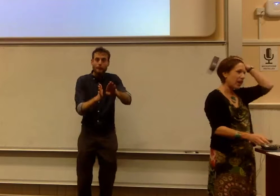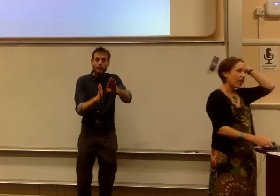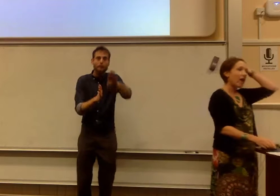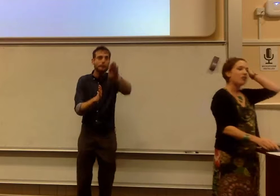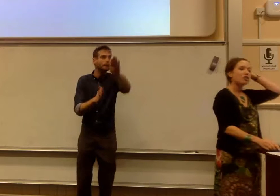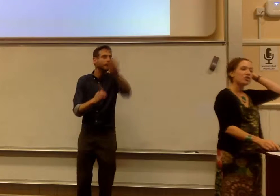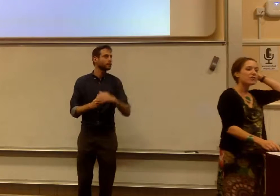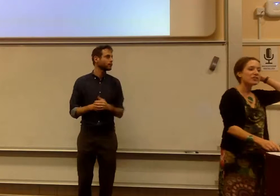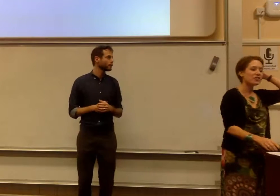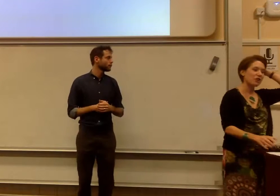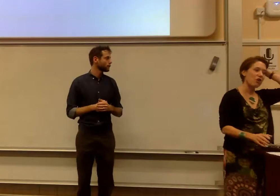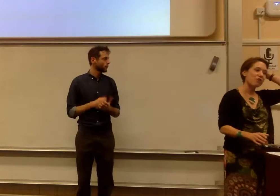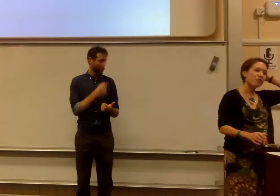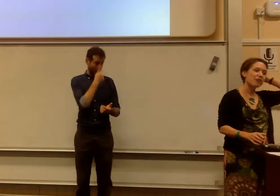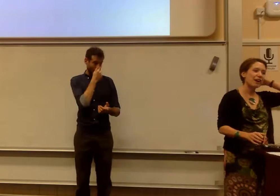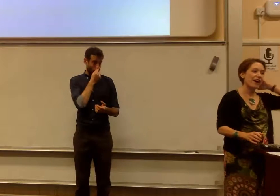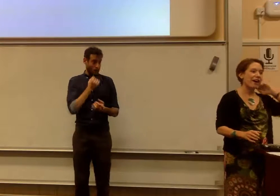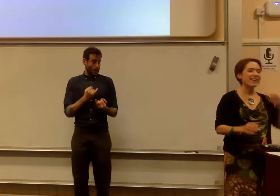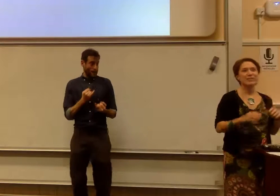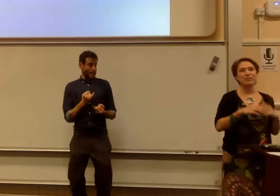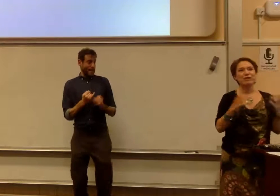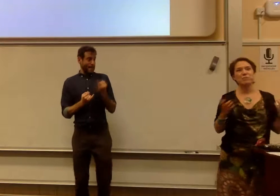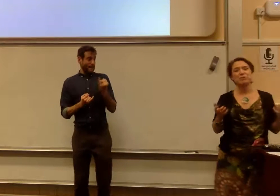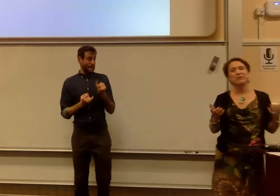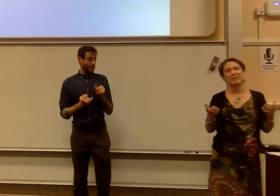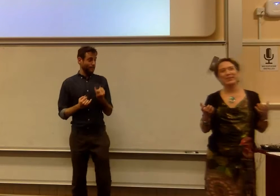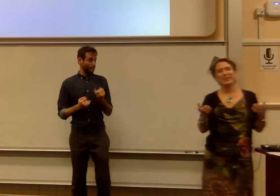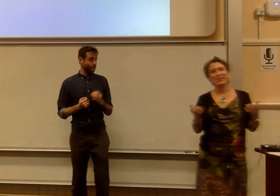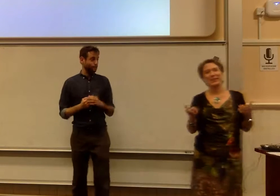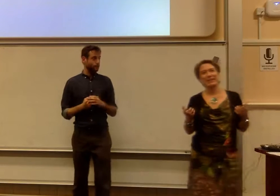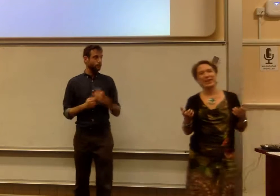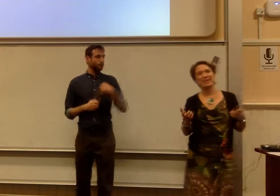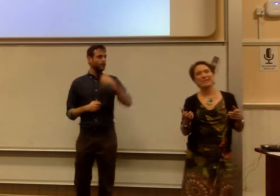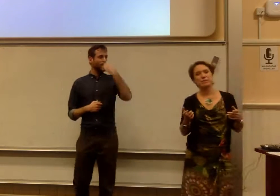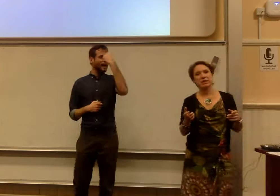that. Just finishing off, it's